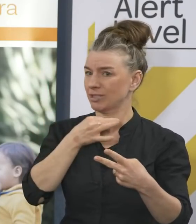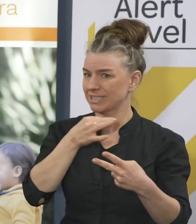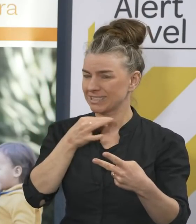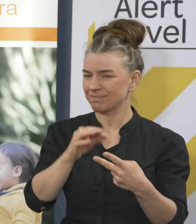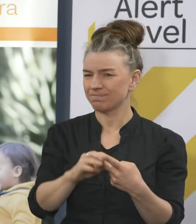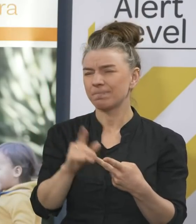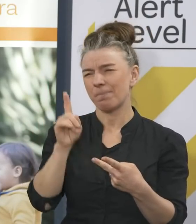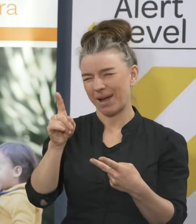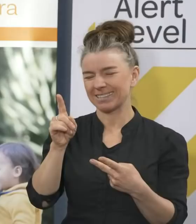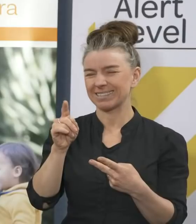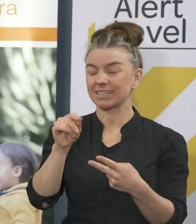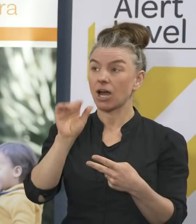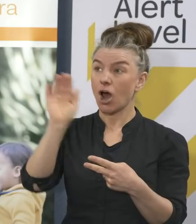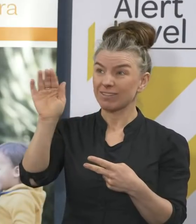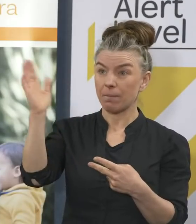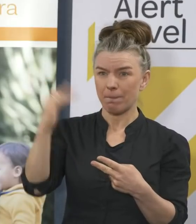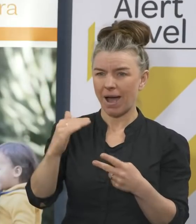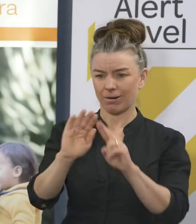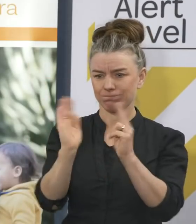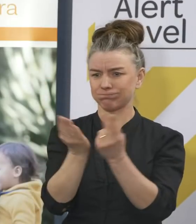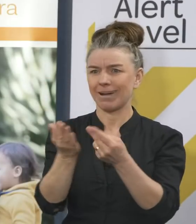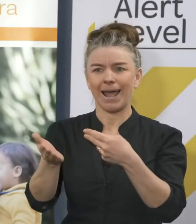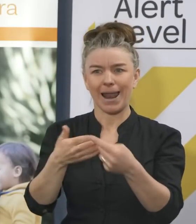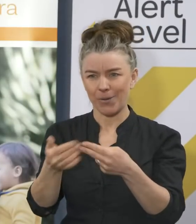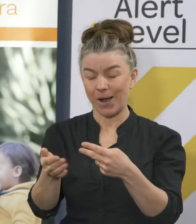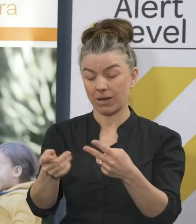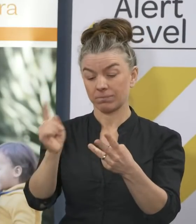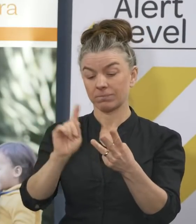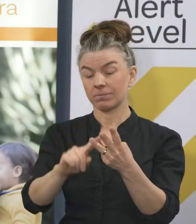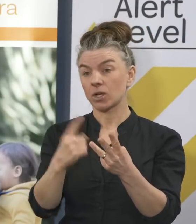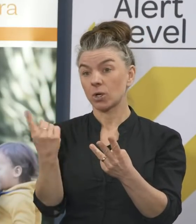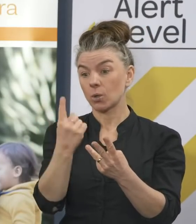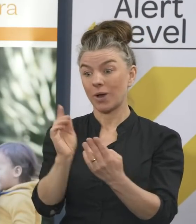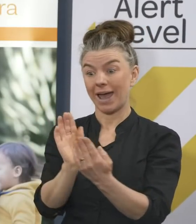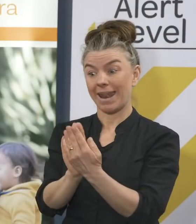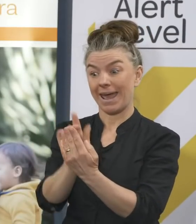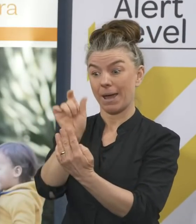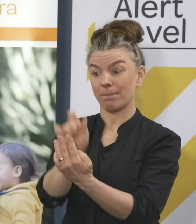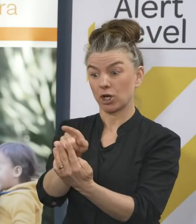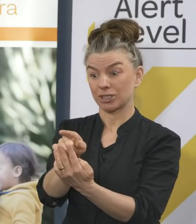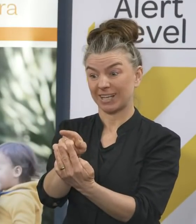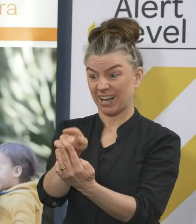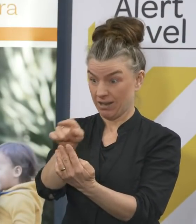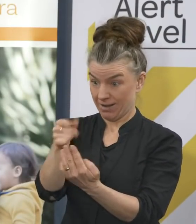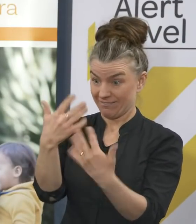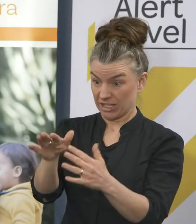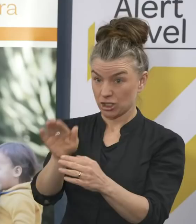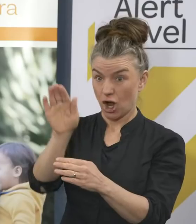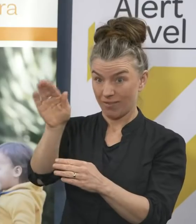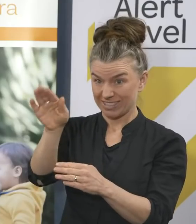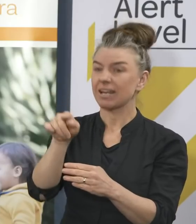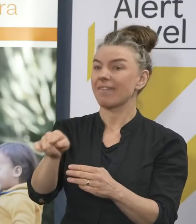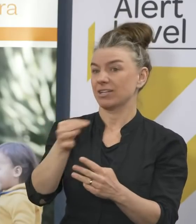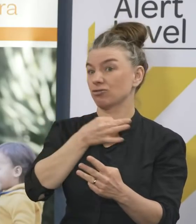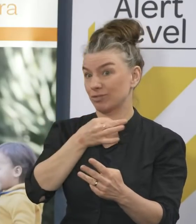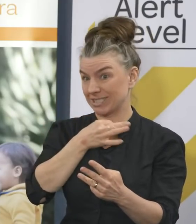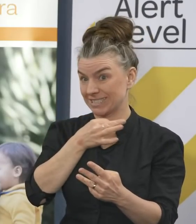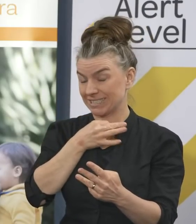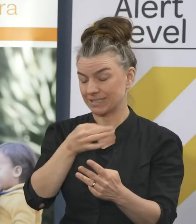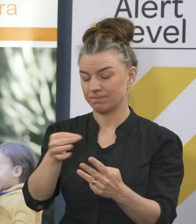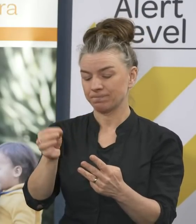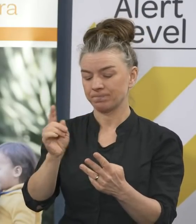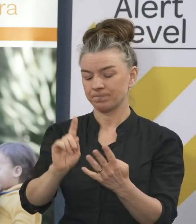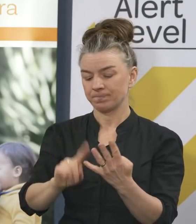those people will actually be in managed isolation, direct contact with someone who has travelled overseas recently or come in